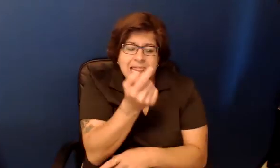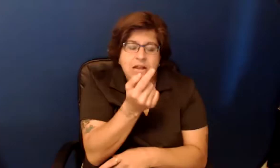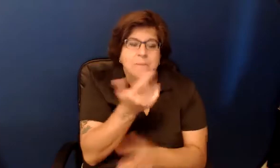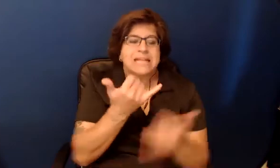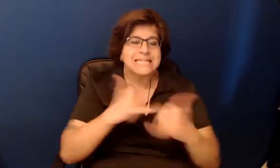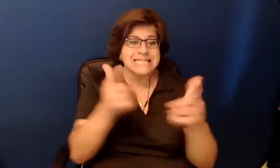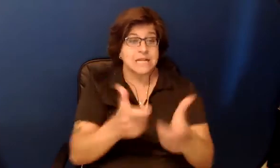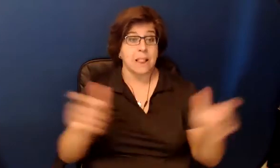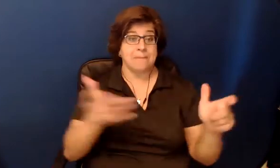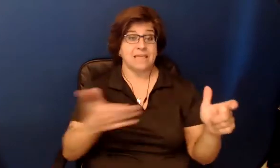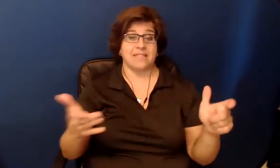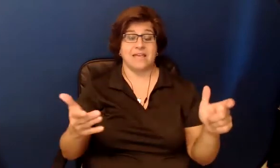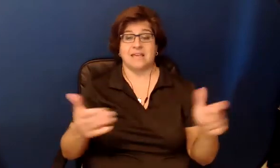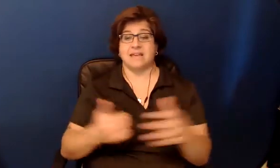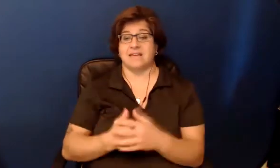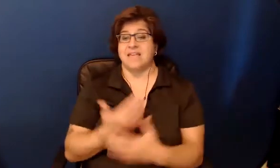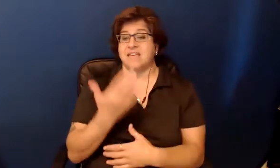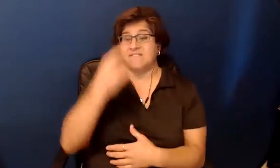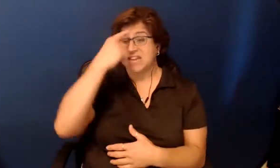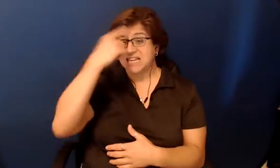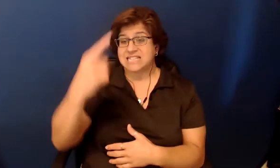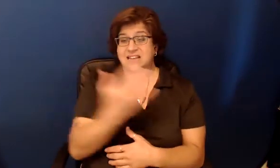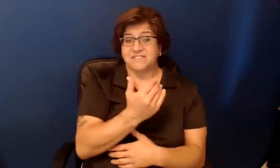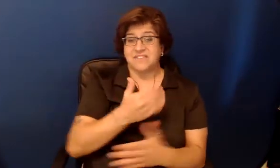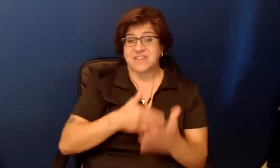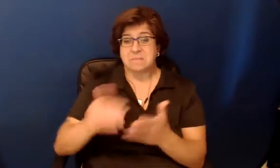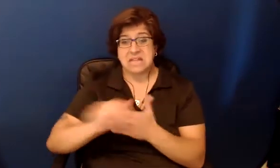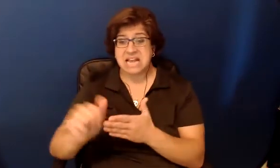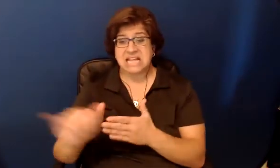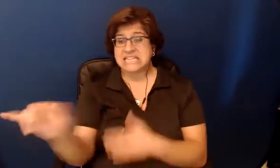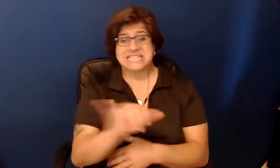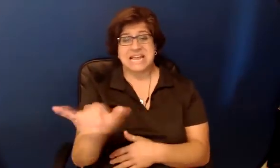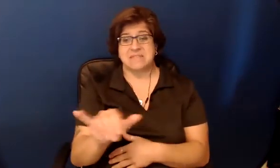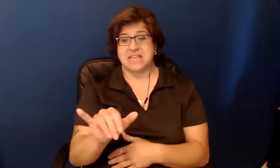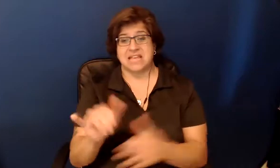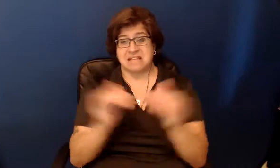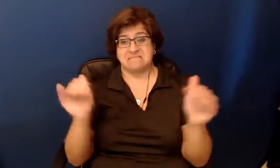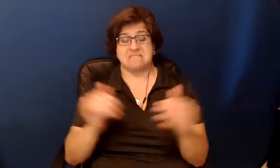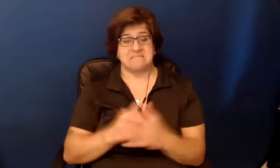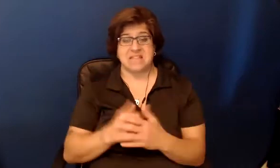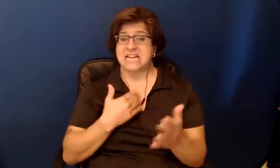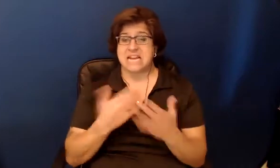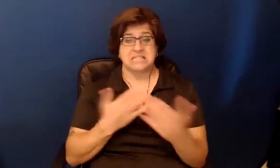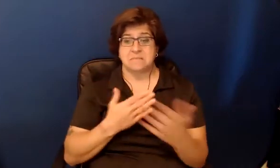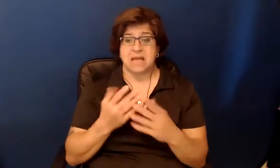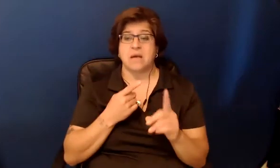is big when you're in God's world, okay? It doesn't matter. 15 cents and $15 million are the same thing to the